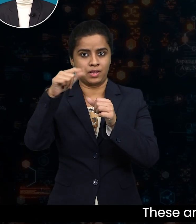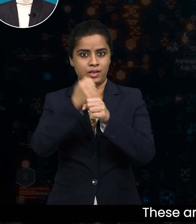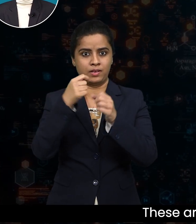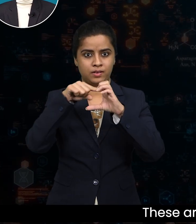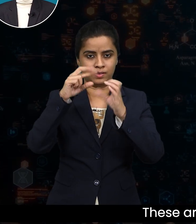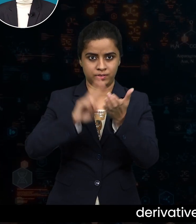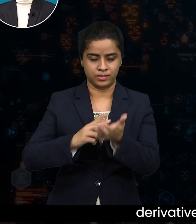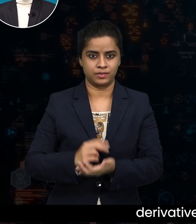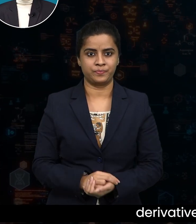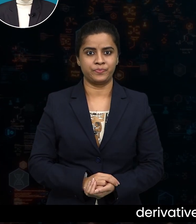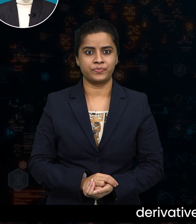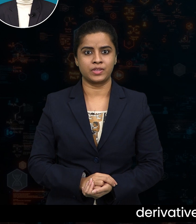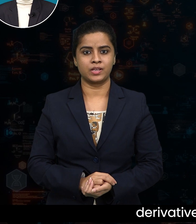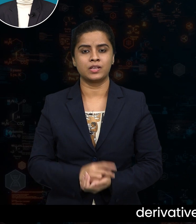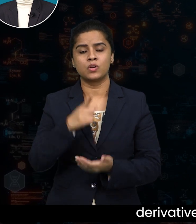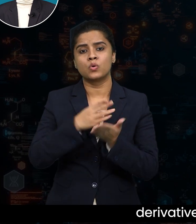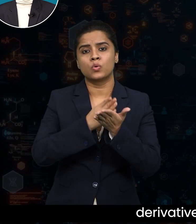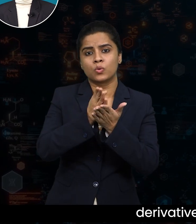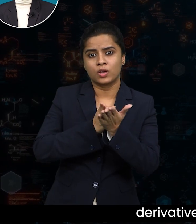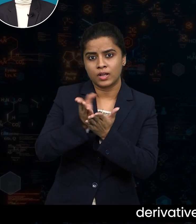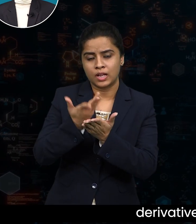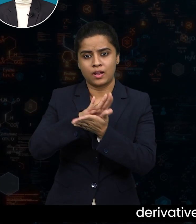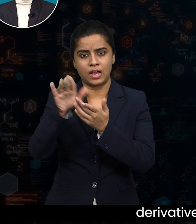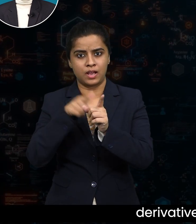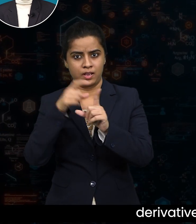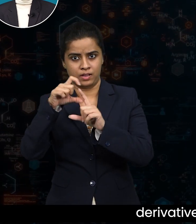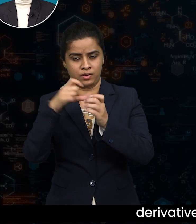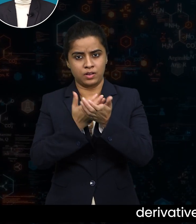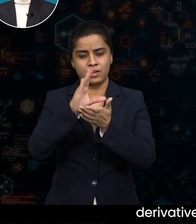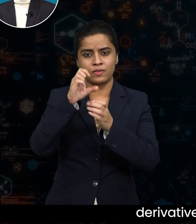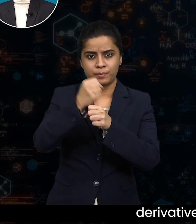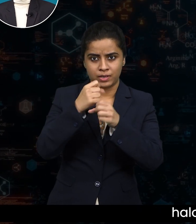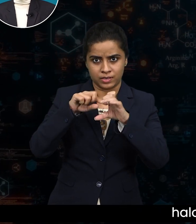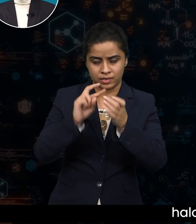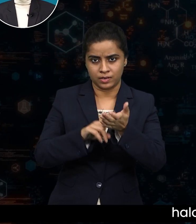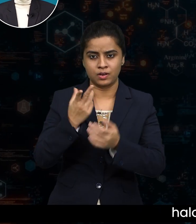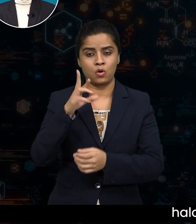halogen derivatives of hydrocarbons or